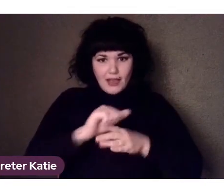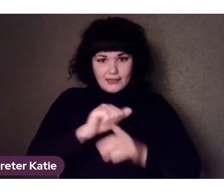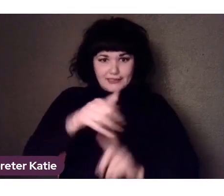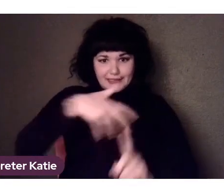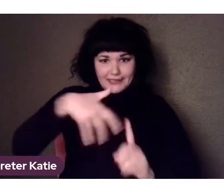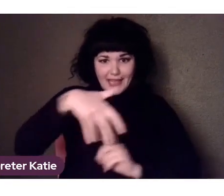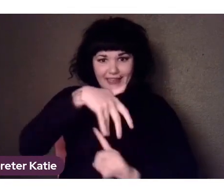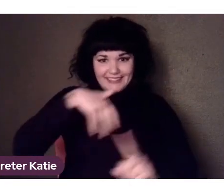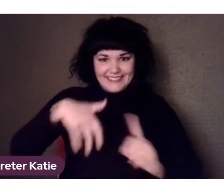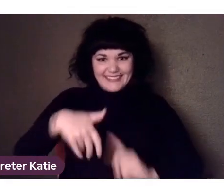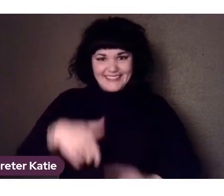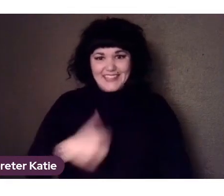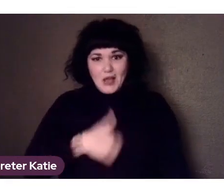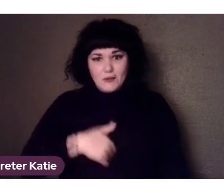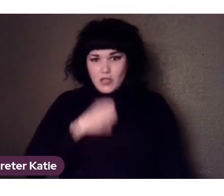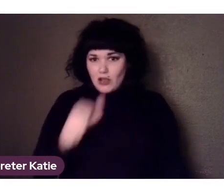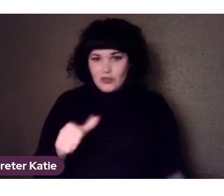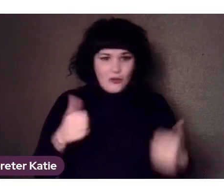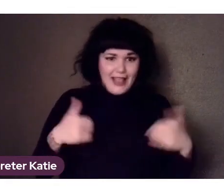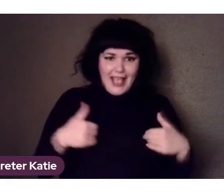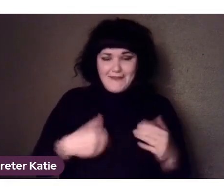I'm sorry, I don't have any bells and whistles.